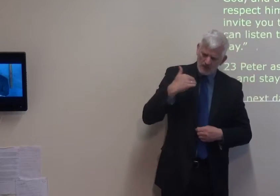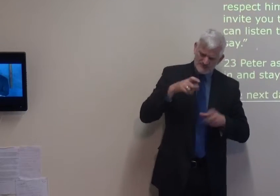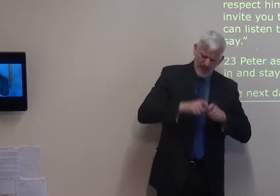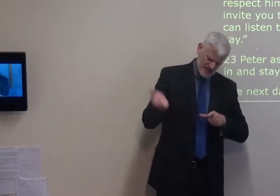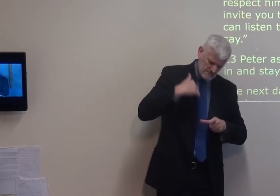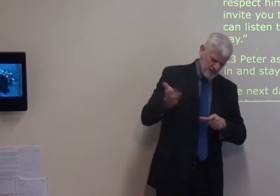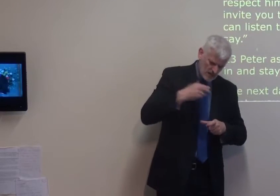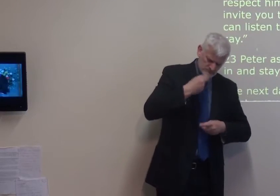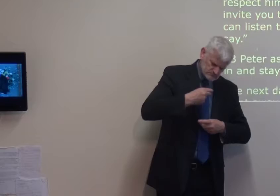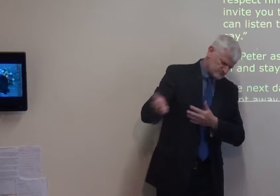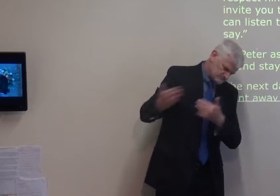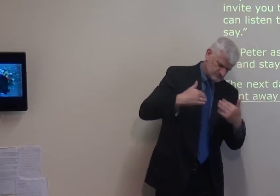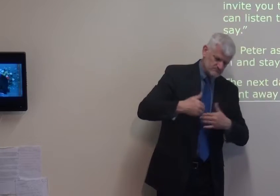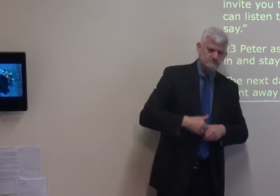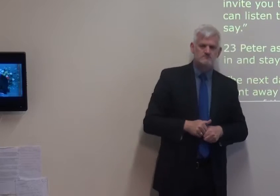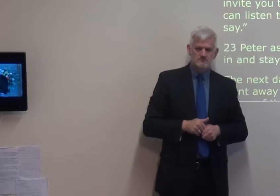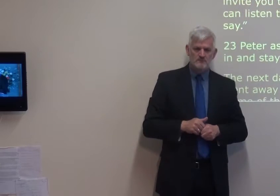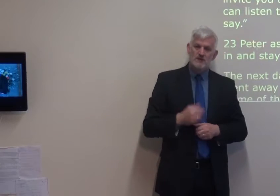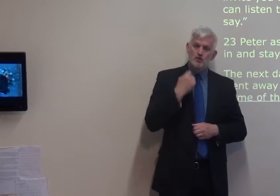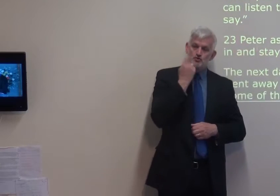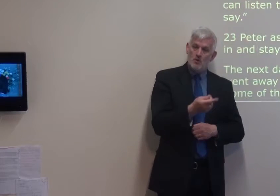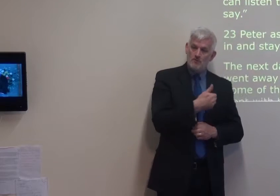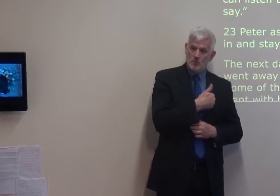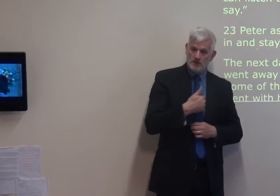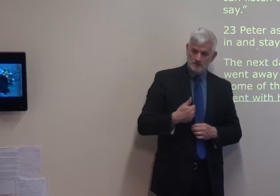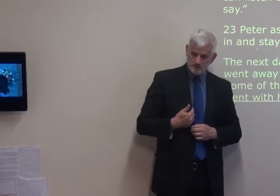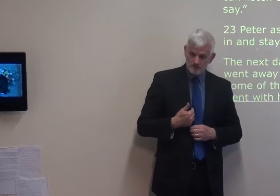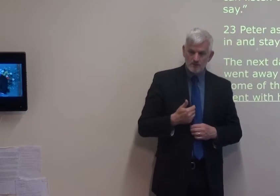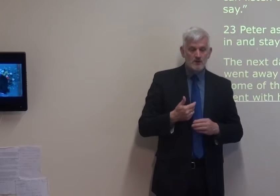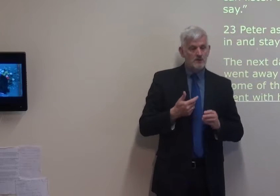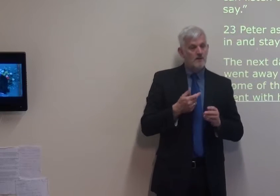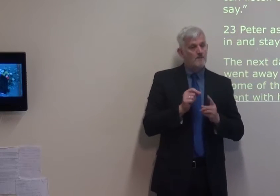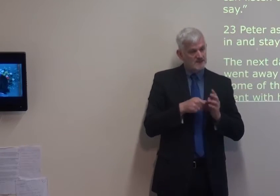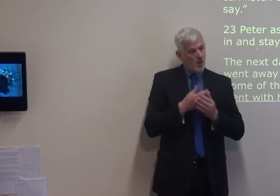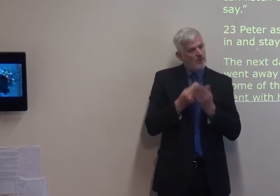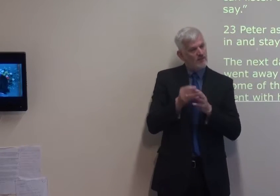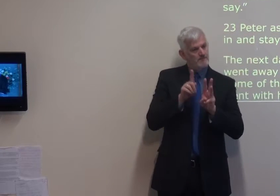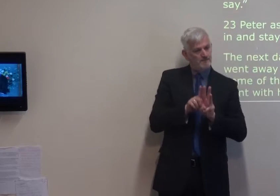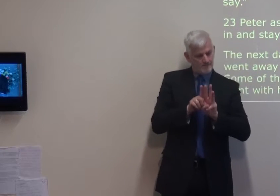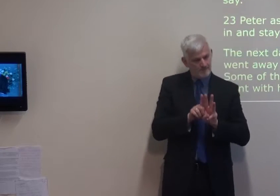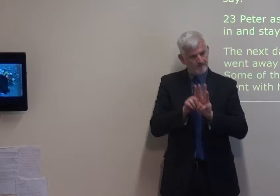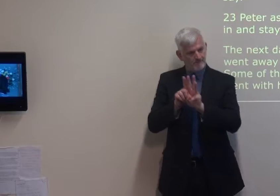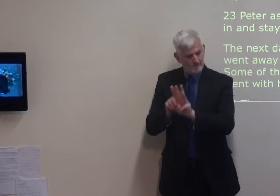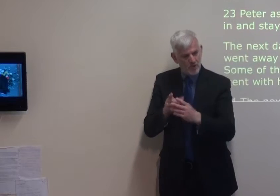them. And on the morrow Peter went away with them, and certain brethren from